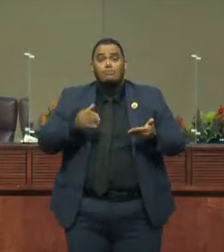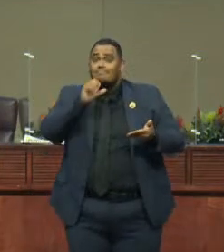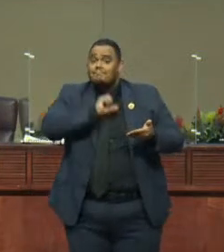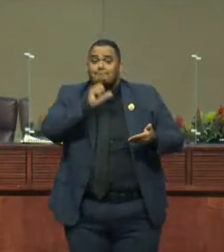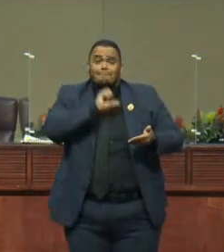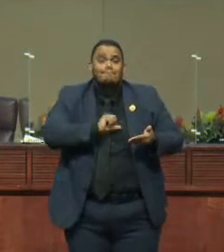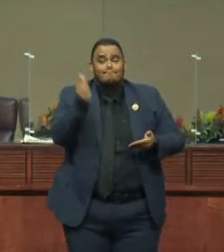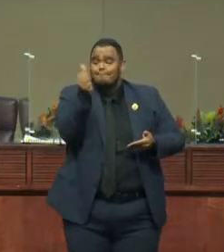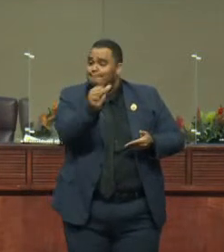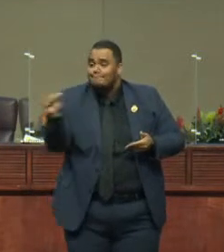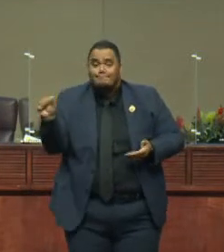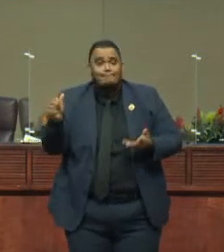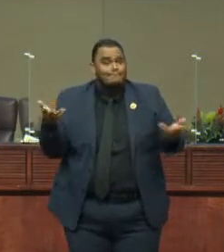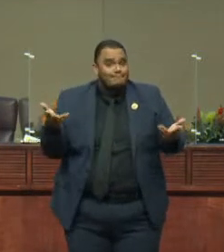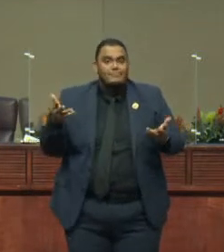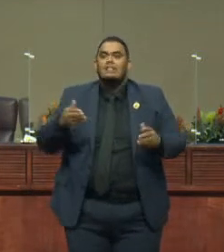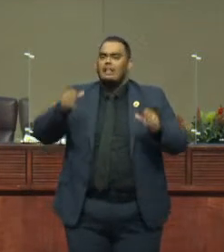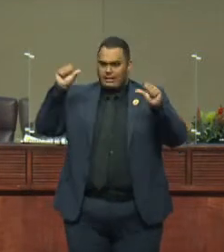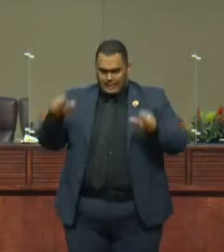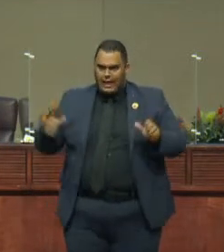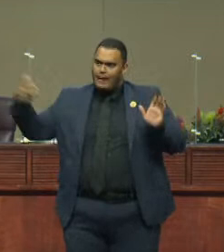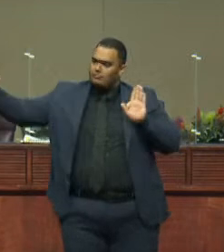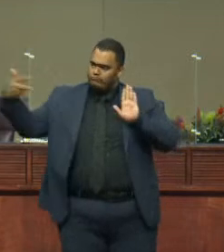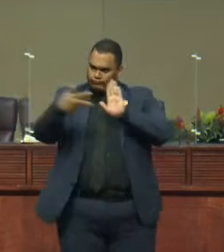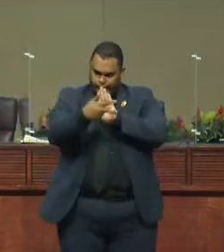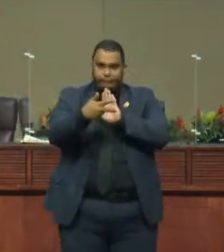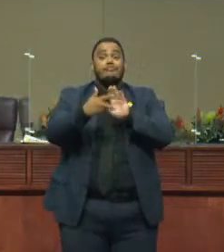For more information, please go to